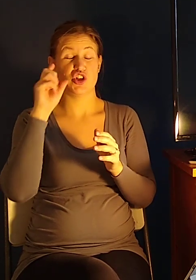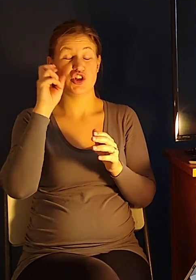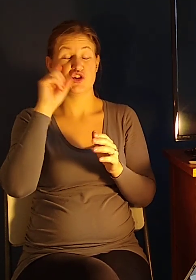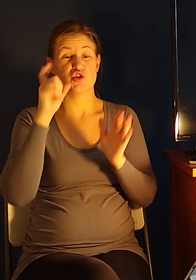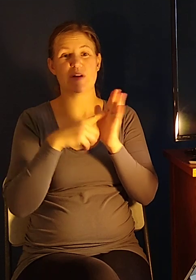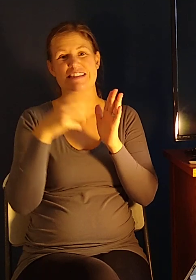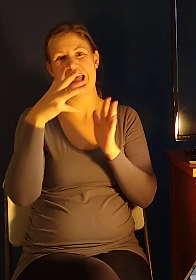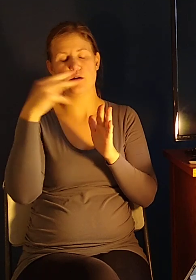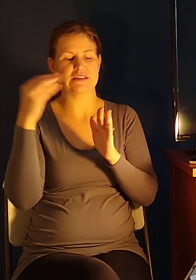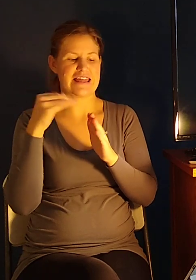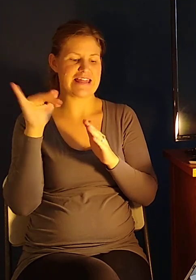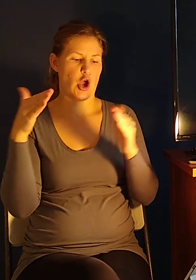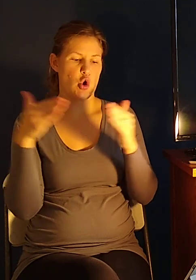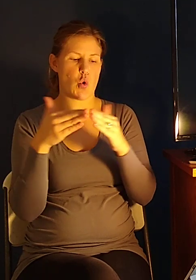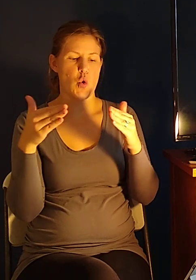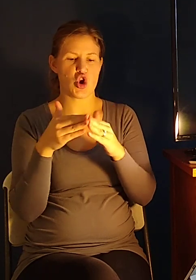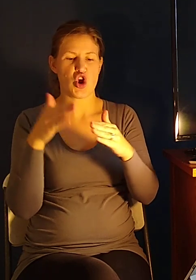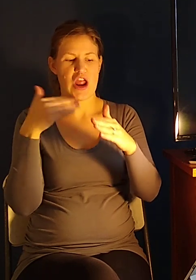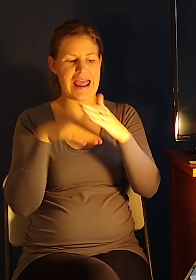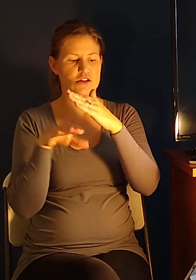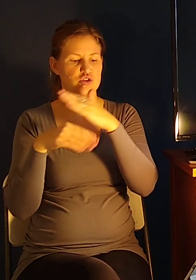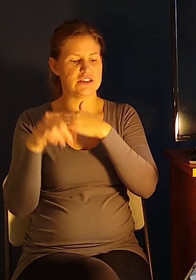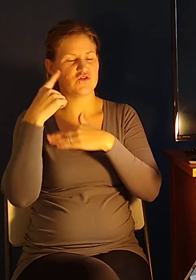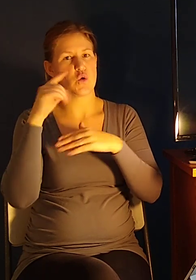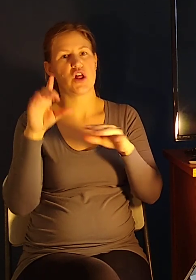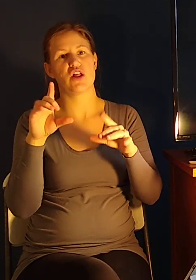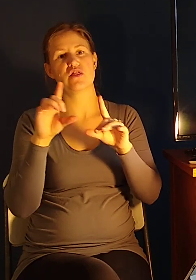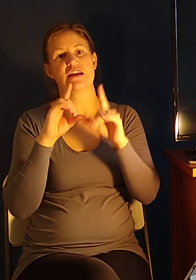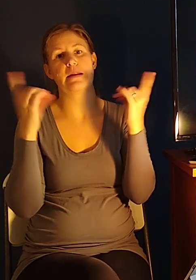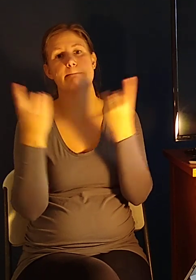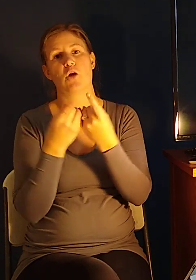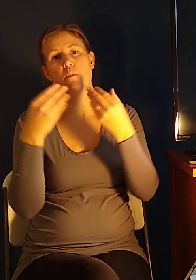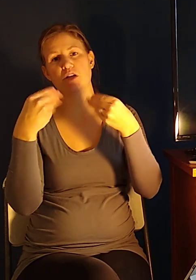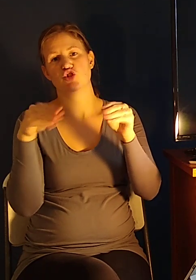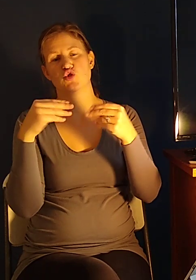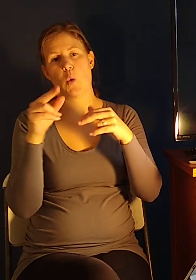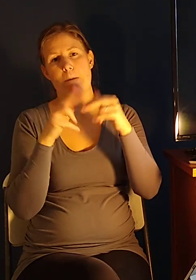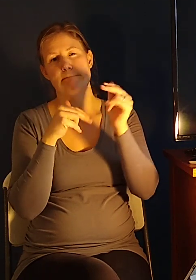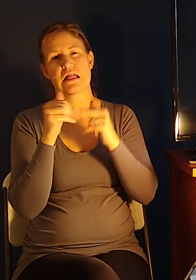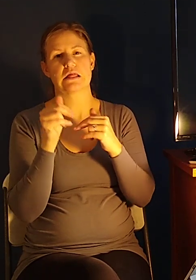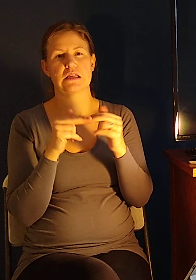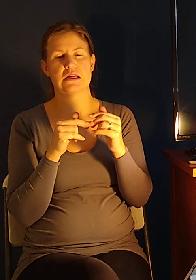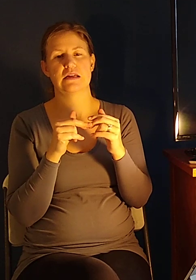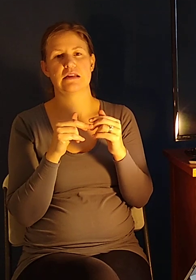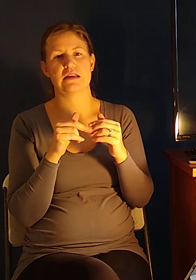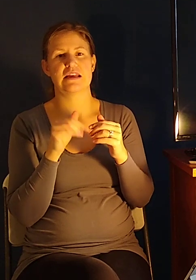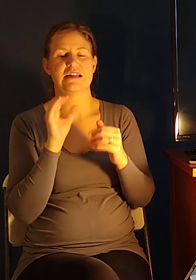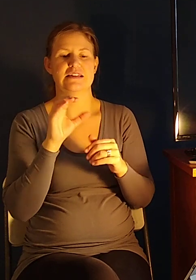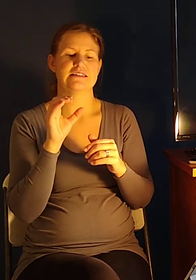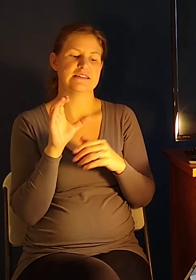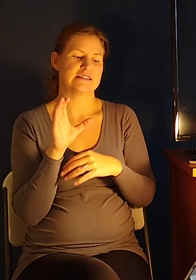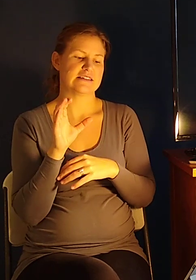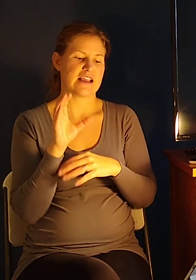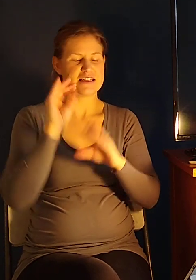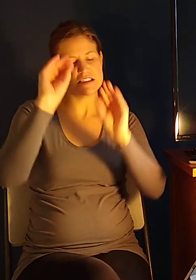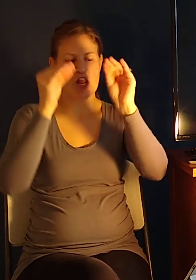this corner entrance of the department store building, and it's clad in this very